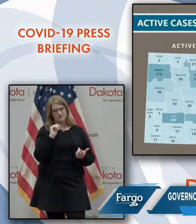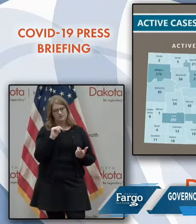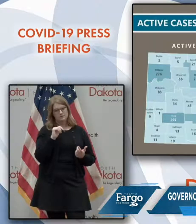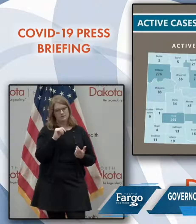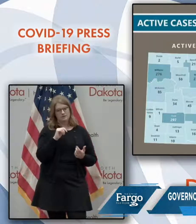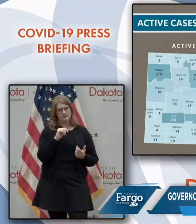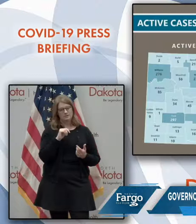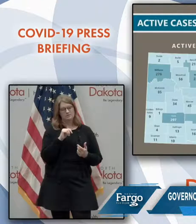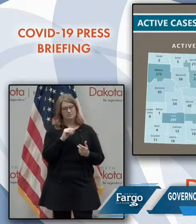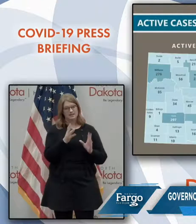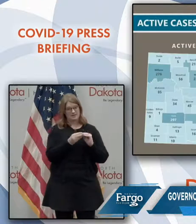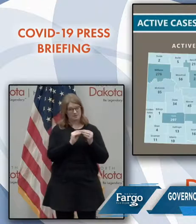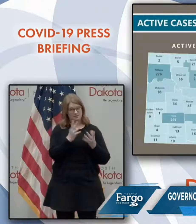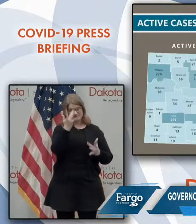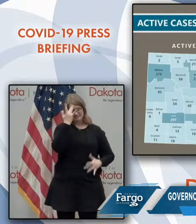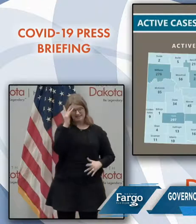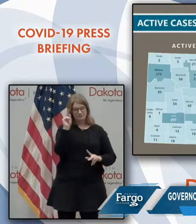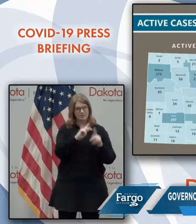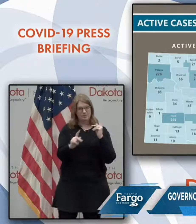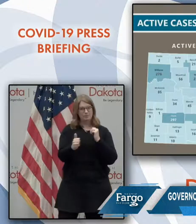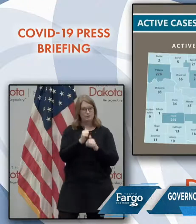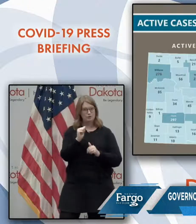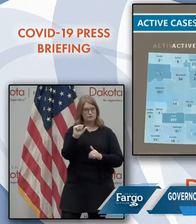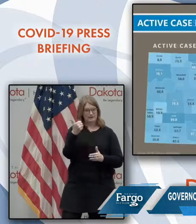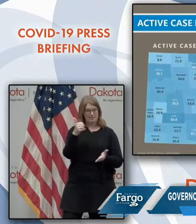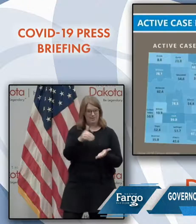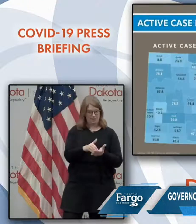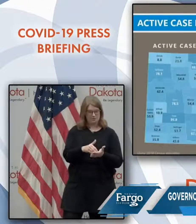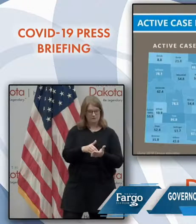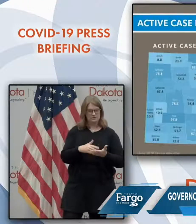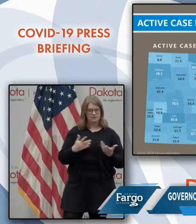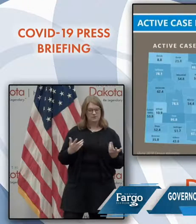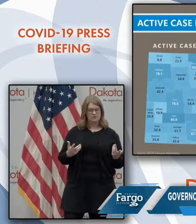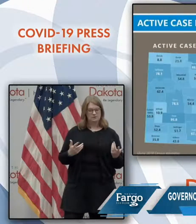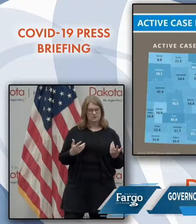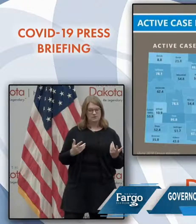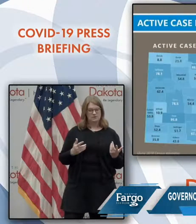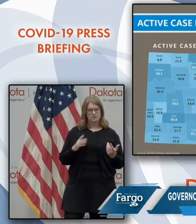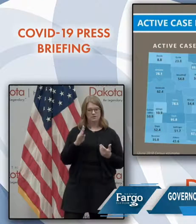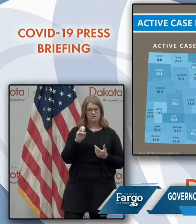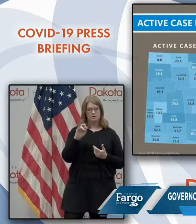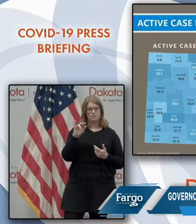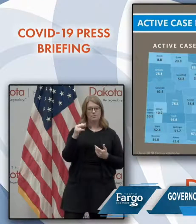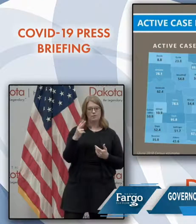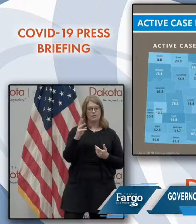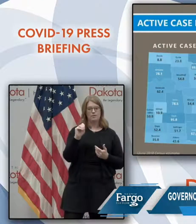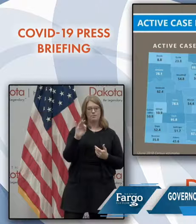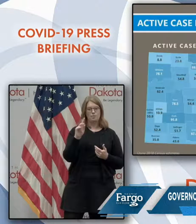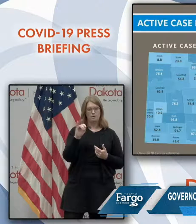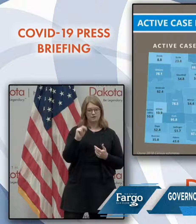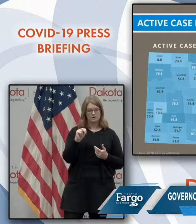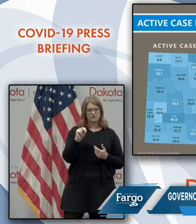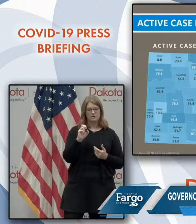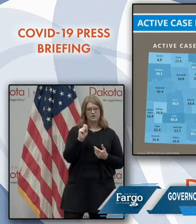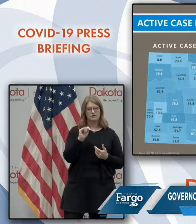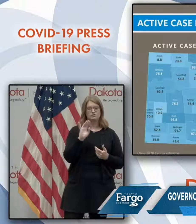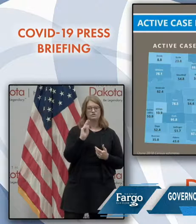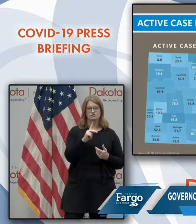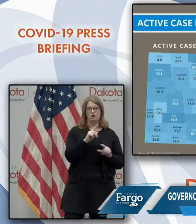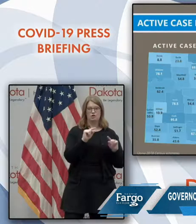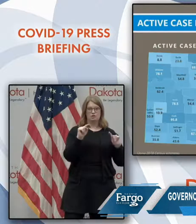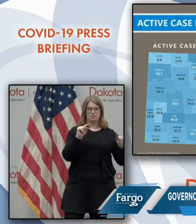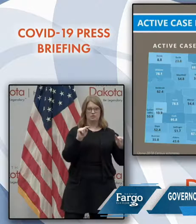10,000, which is where we start dividing by population. You can see that in Burley-Morton or in Stark County, where